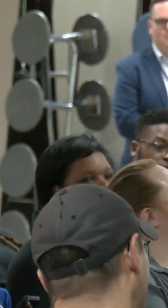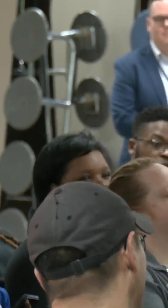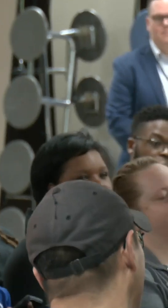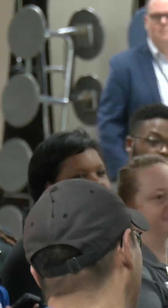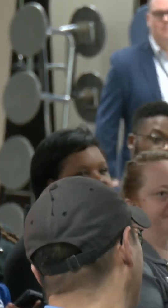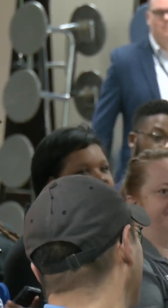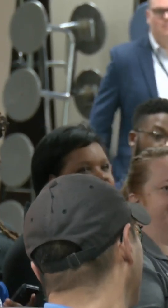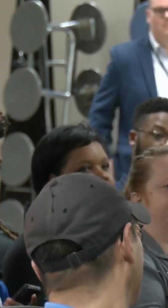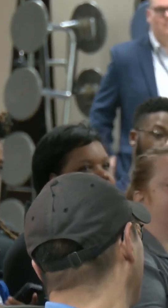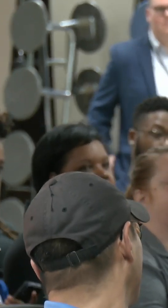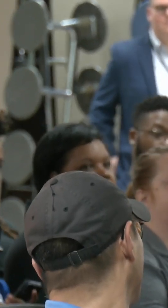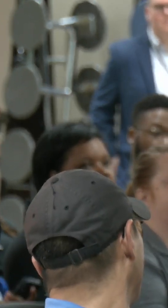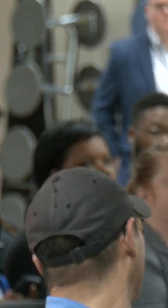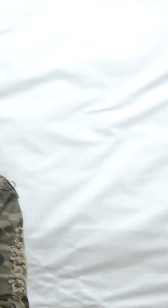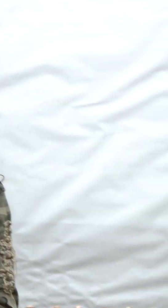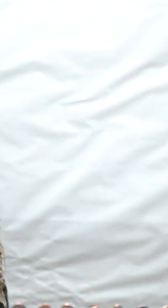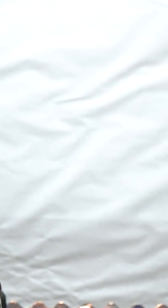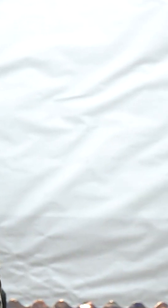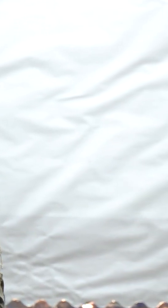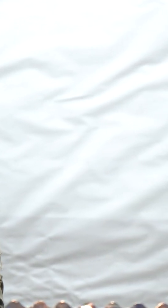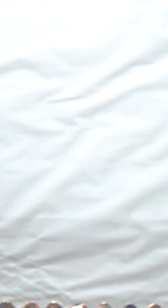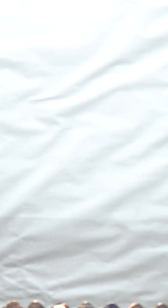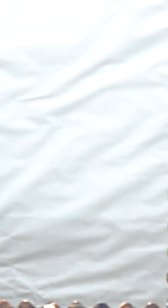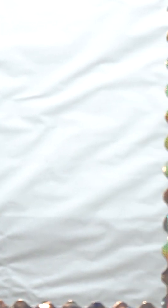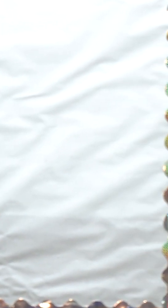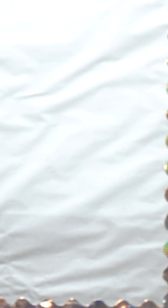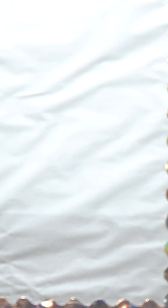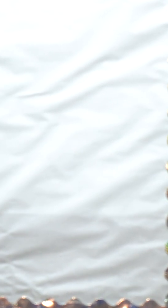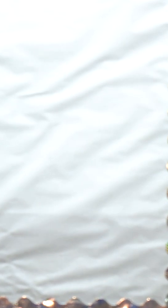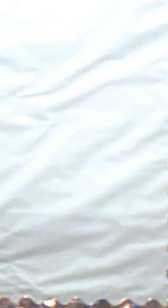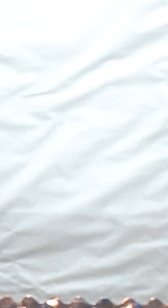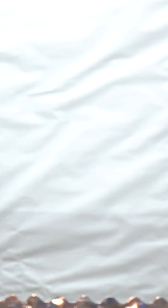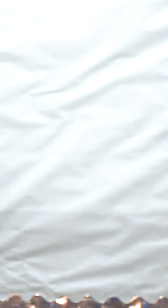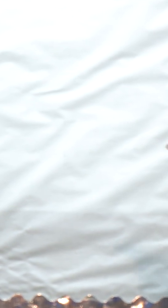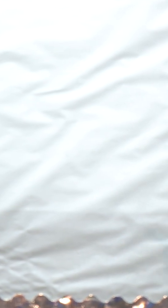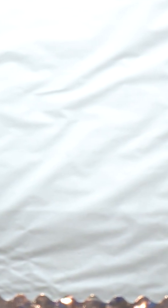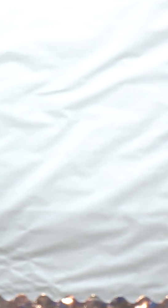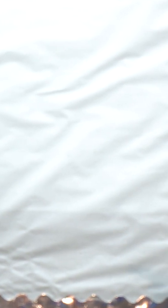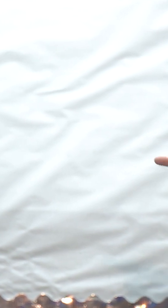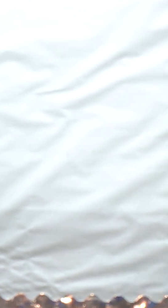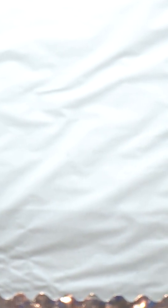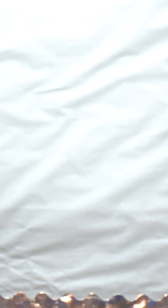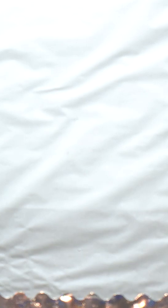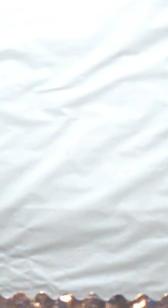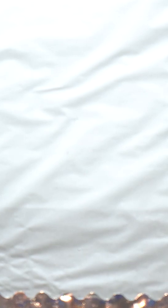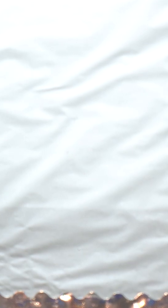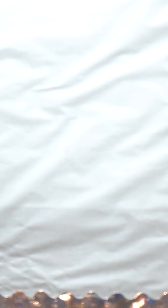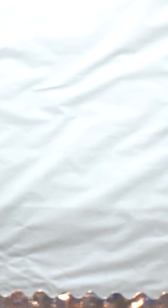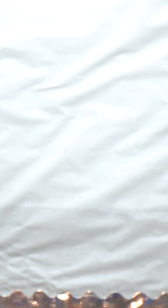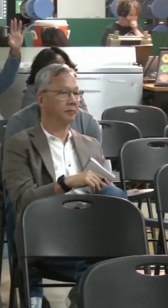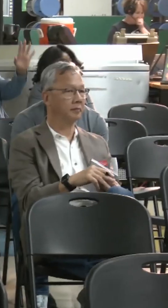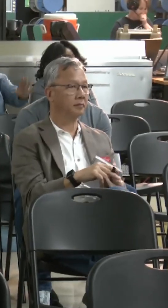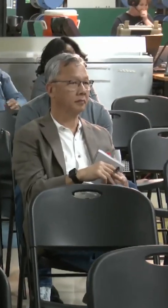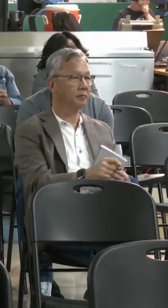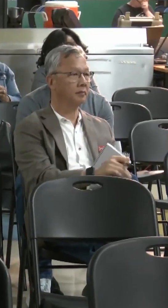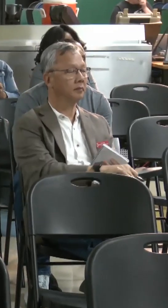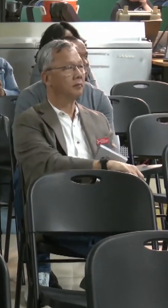And I'm sorry, any other members of the mayor's cabinet and staff, please raise your hand. Good.